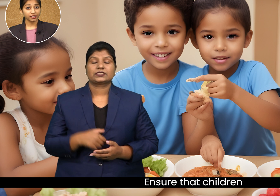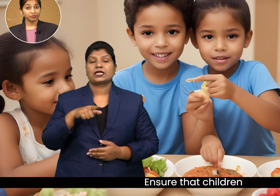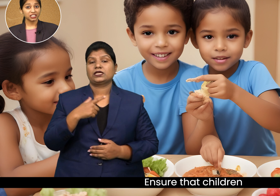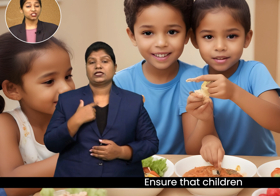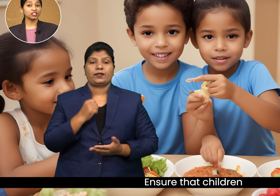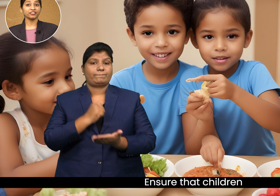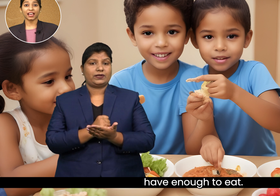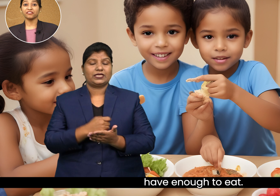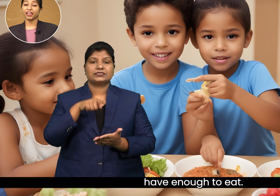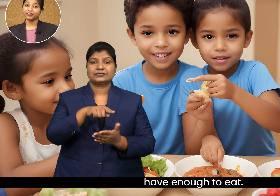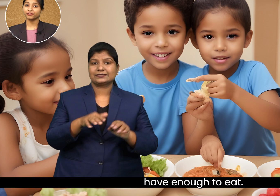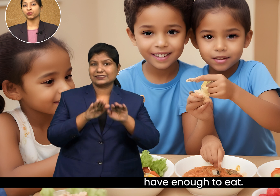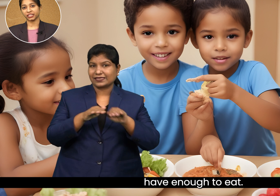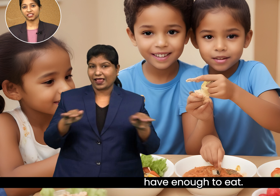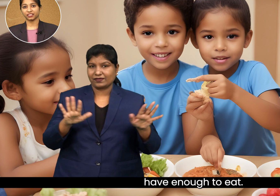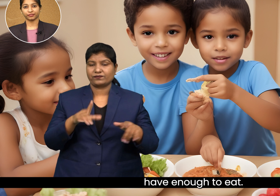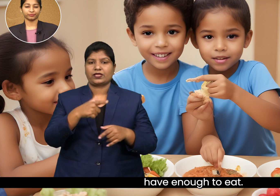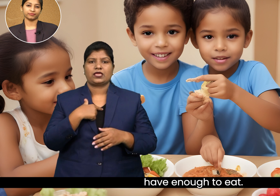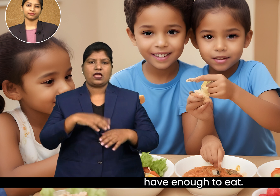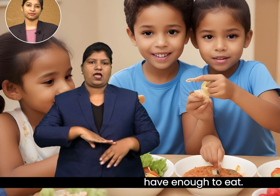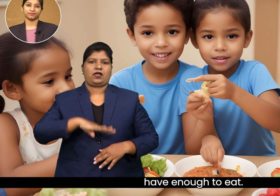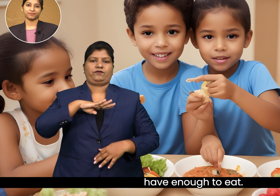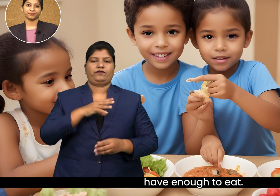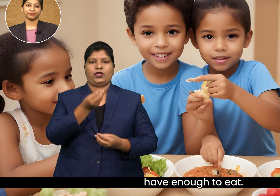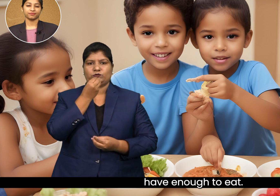Ensure that children have enough to eat.